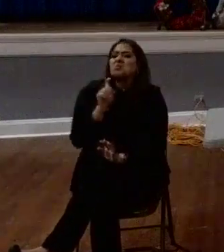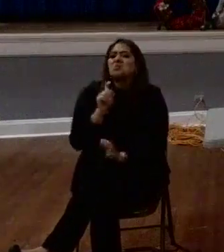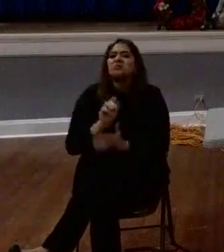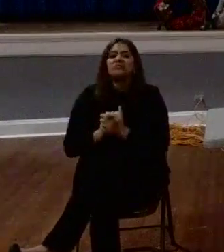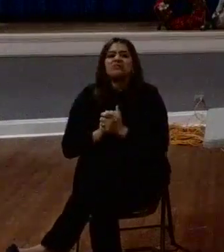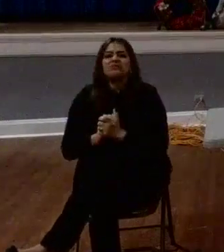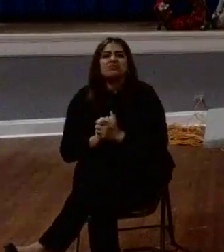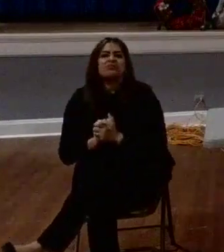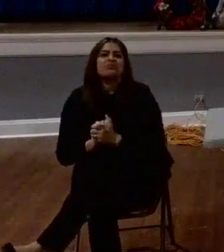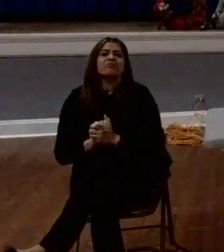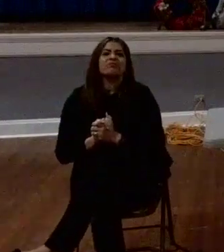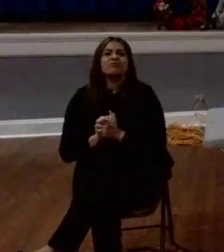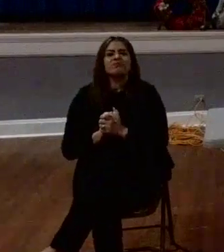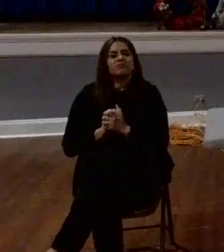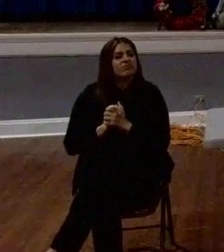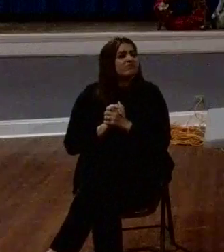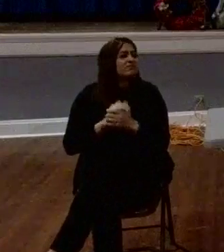Thank you, Stephen.